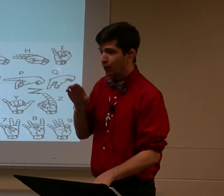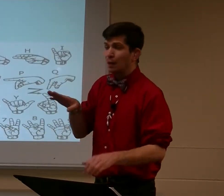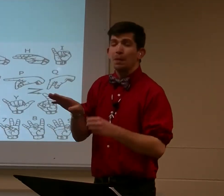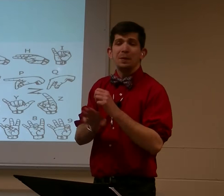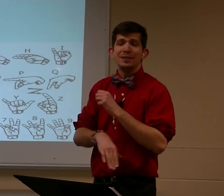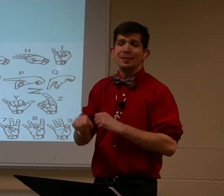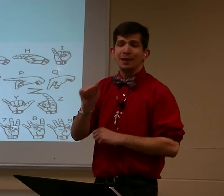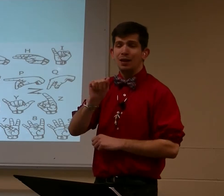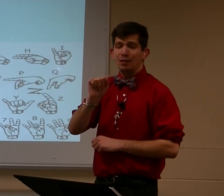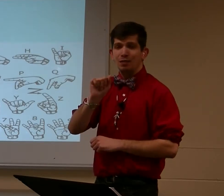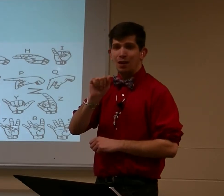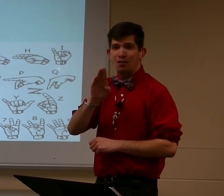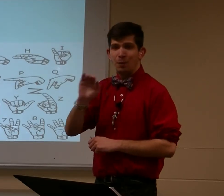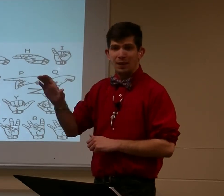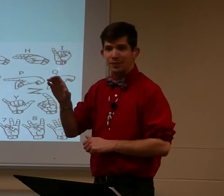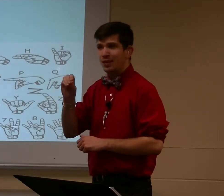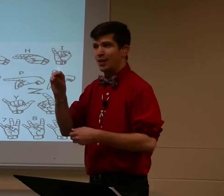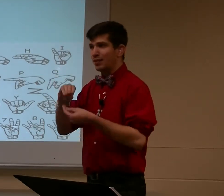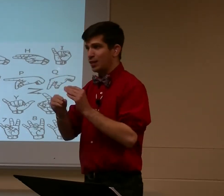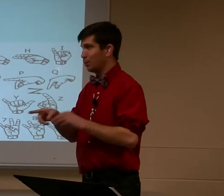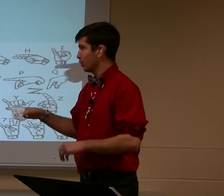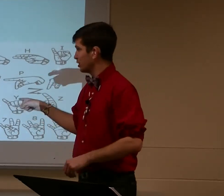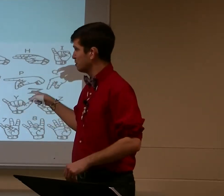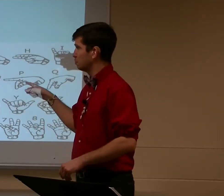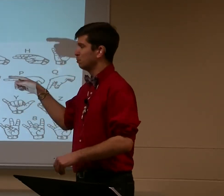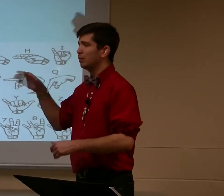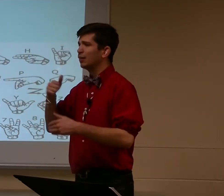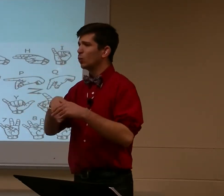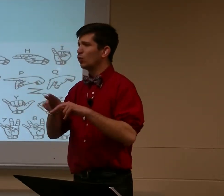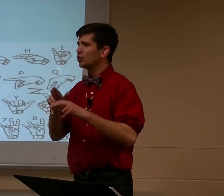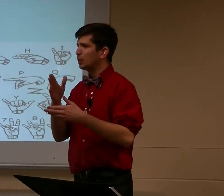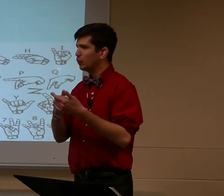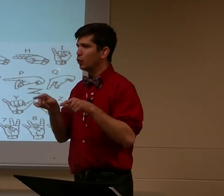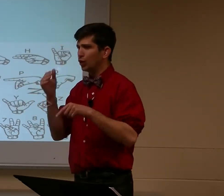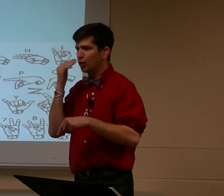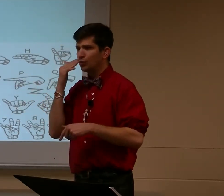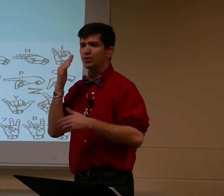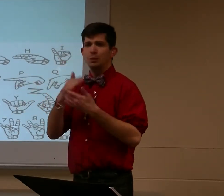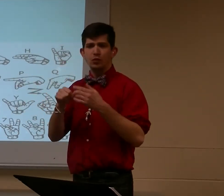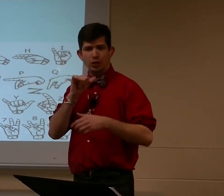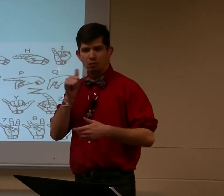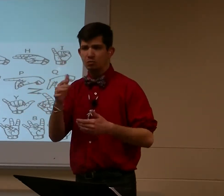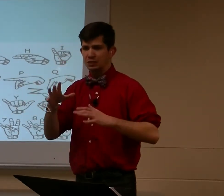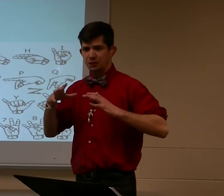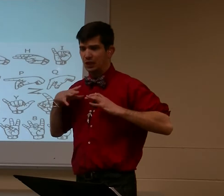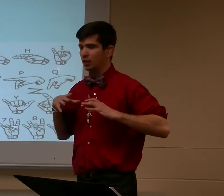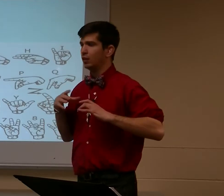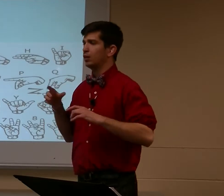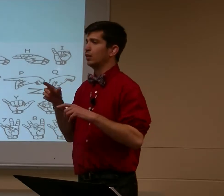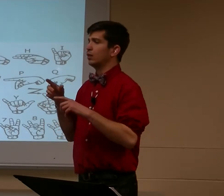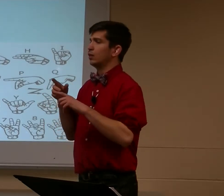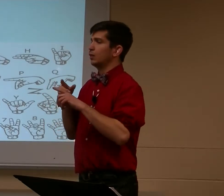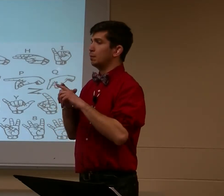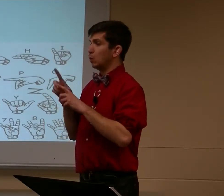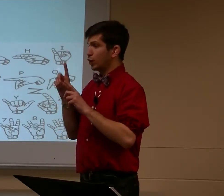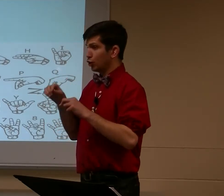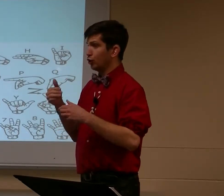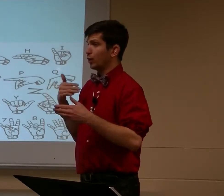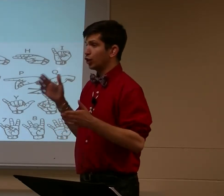The basic alphabet and numbers, and of course, some of you know, some of you don't, that's fine. But we do encourage